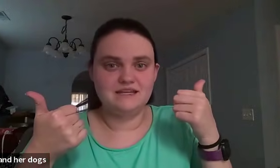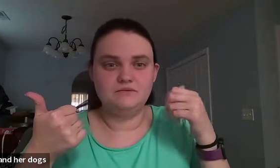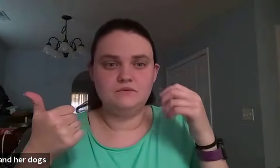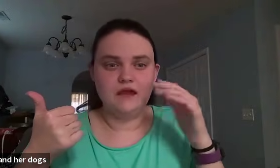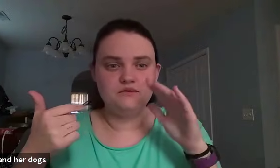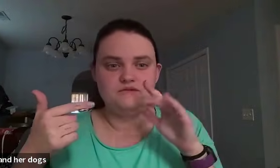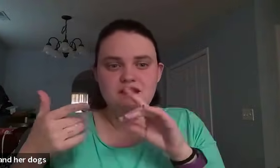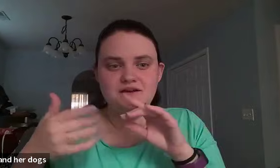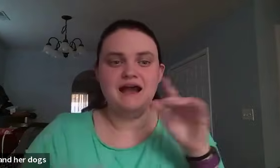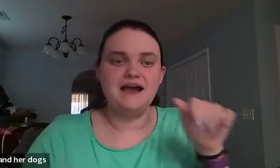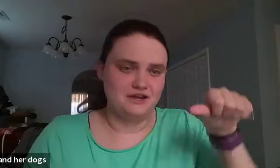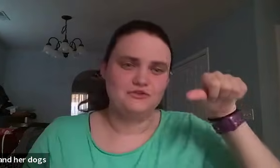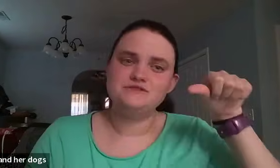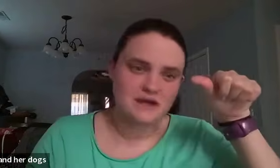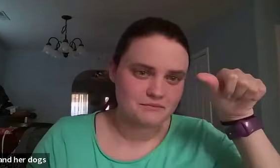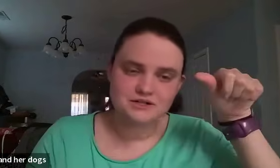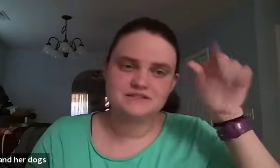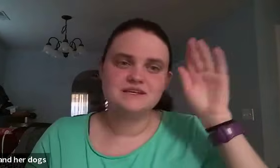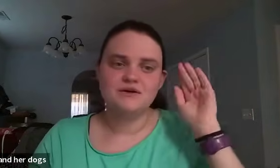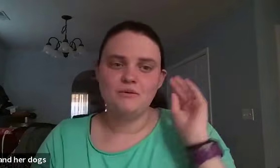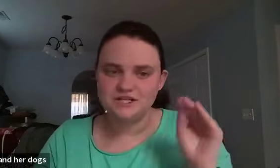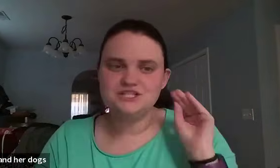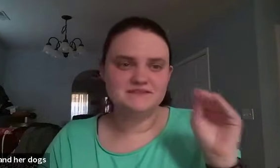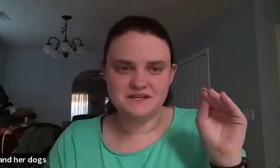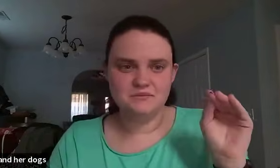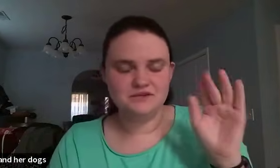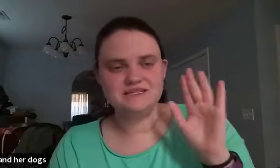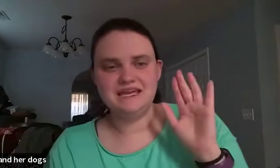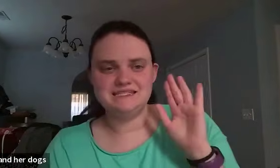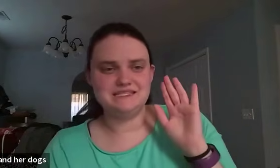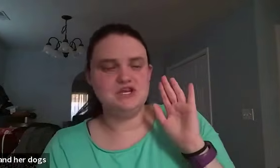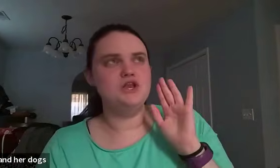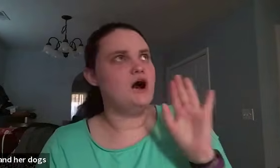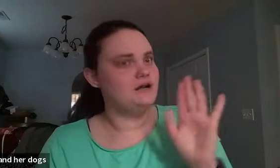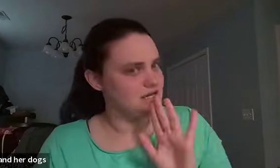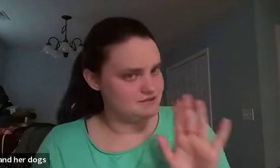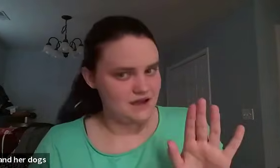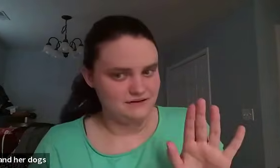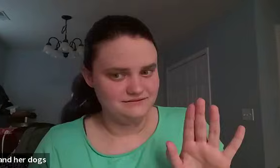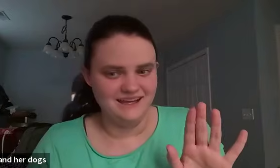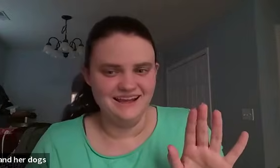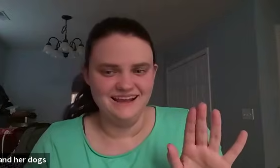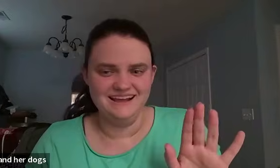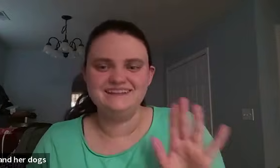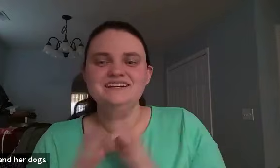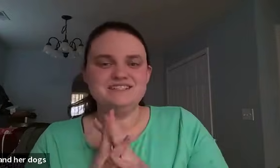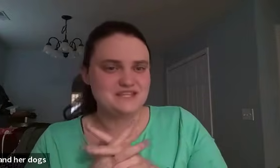said, now that we've gotten I know those numbers, once you get the numbers, it's not as bad.